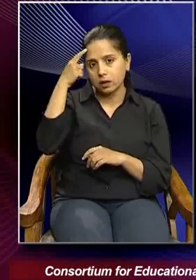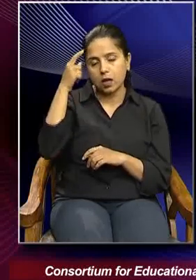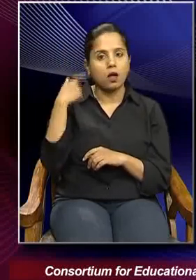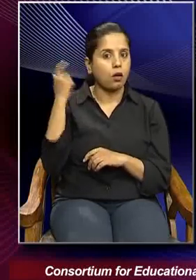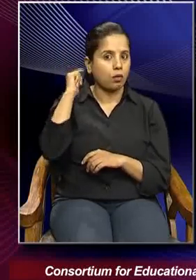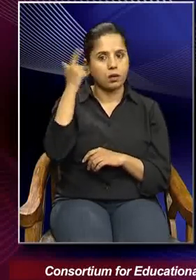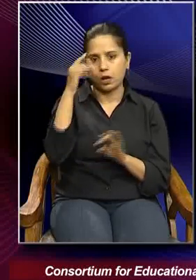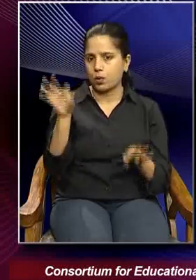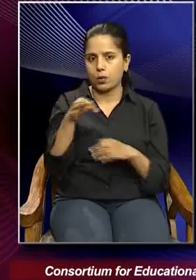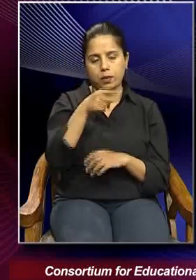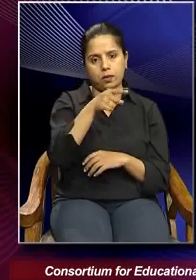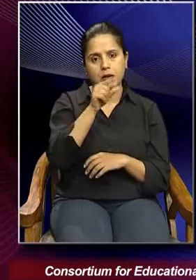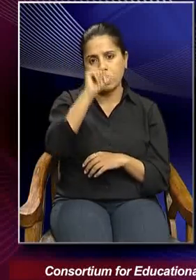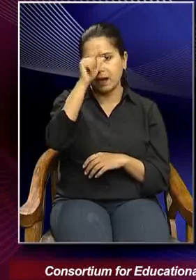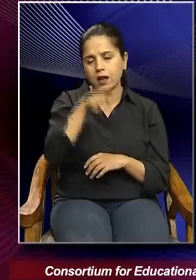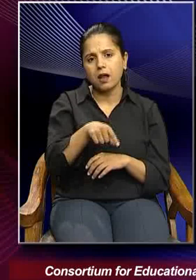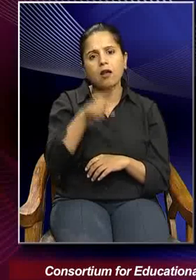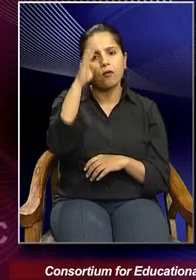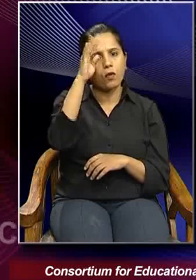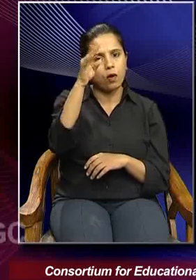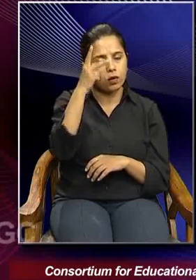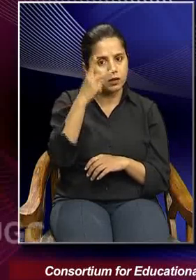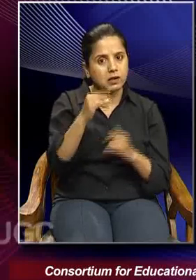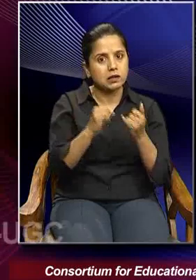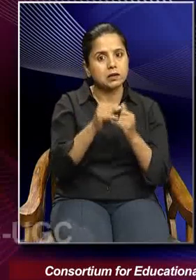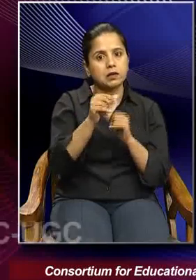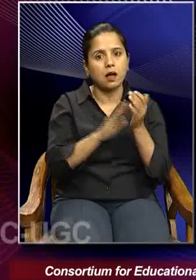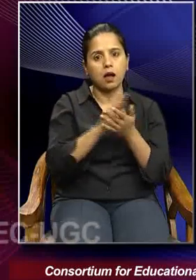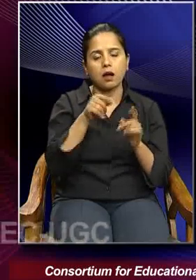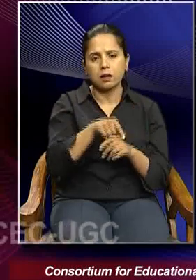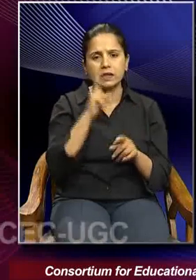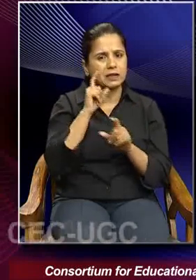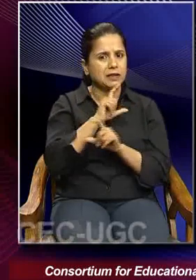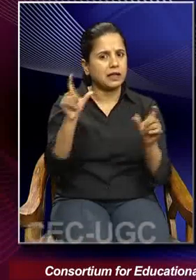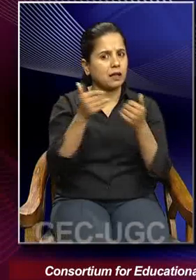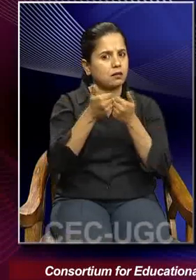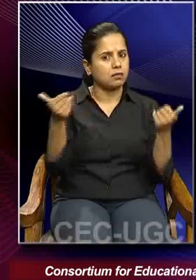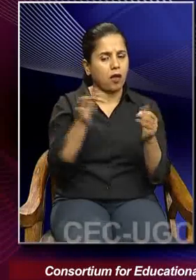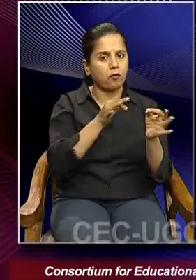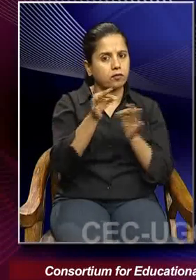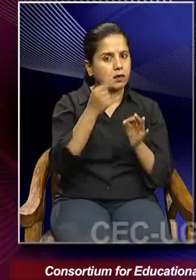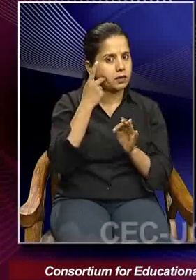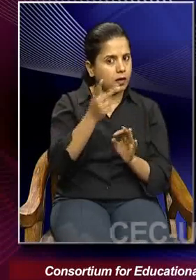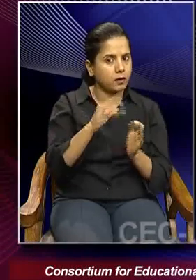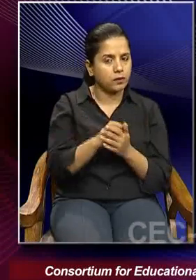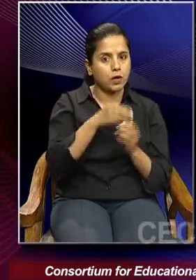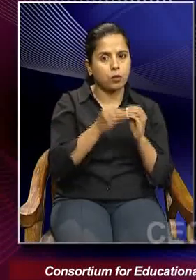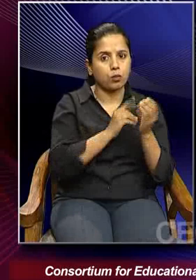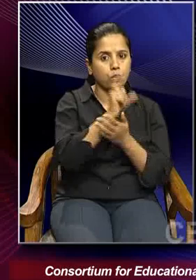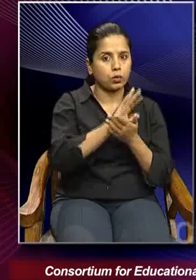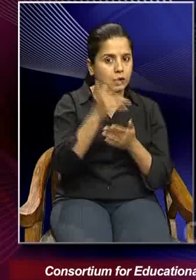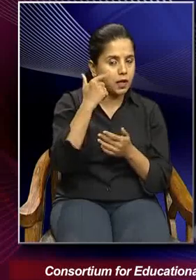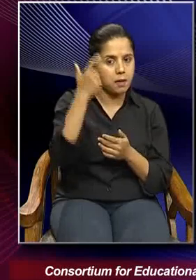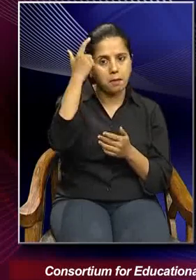philosophy and specifically in Sāṅkhya philosophy, there is a very clear-cut distinction between Buddhi,